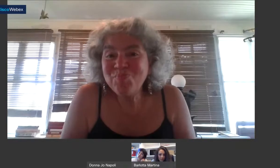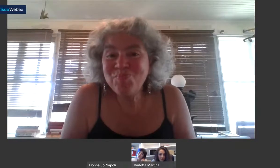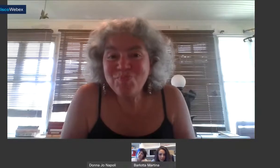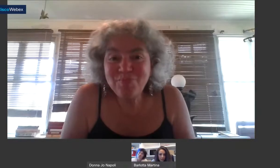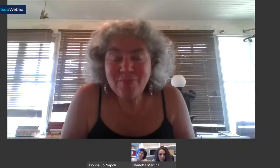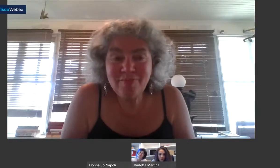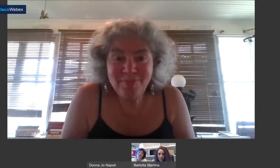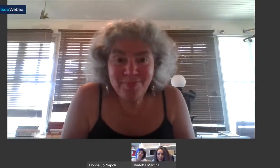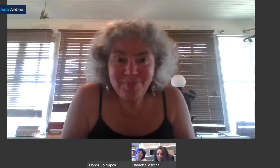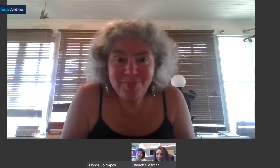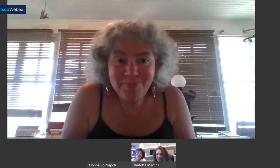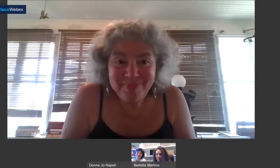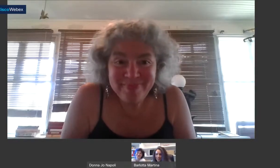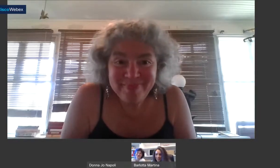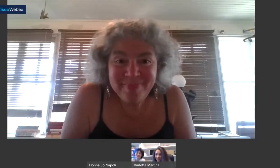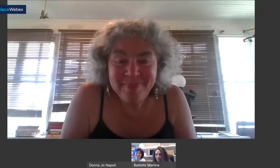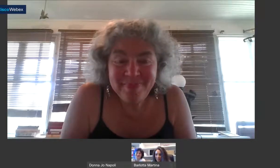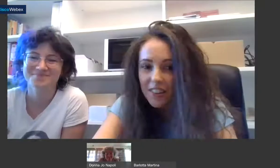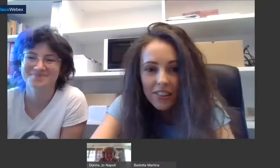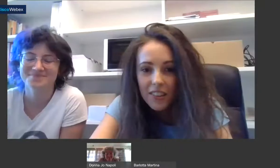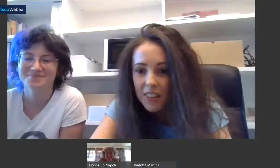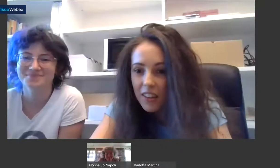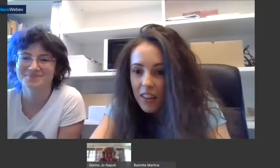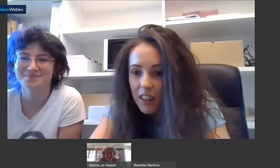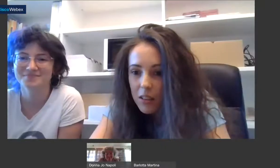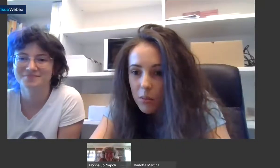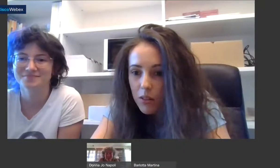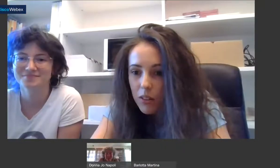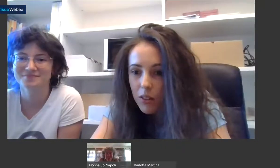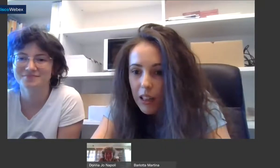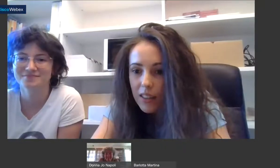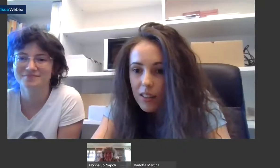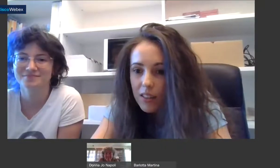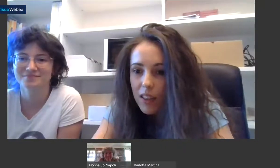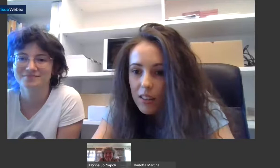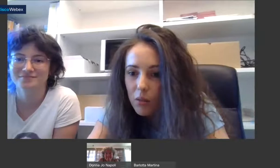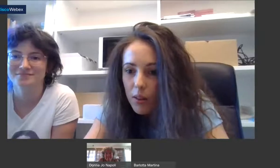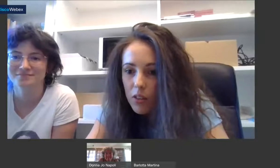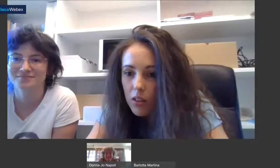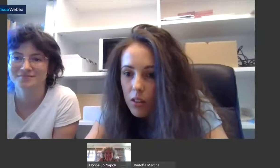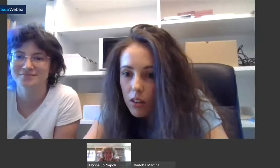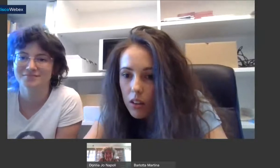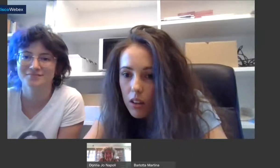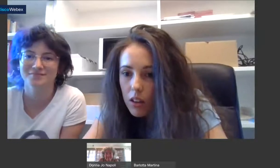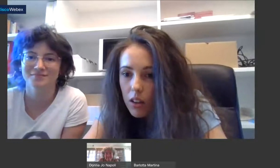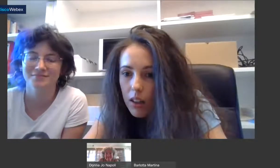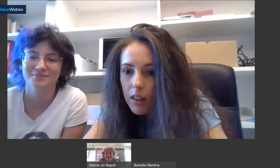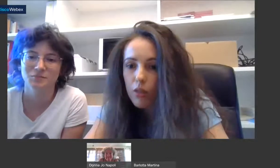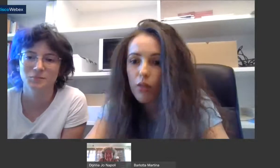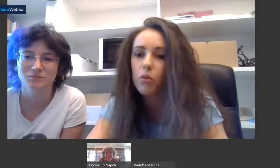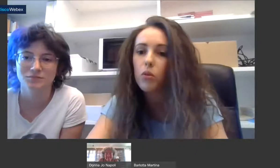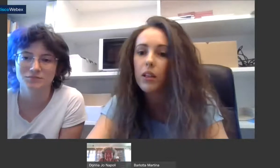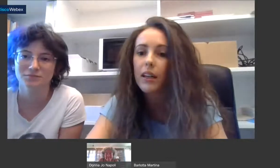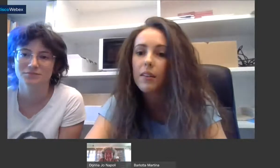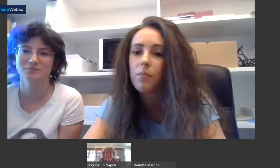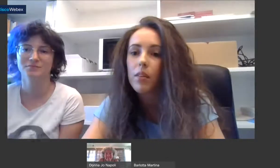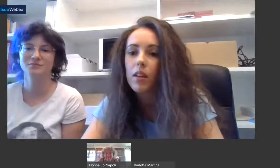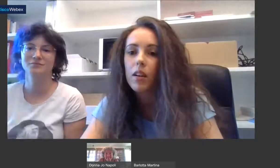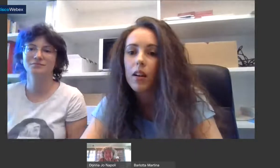Thank you very much. So now let's move on to the next question. And it's from Julian.